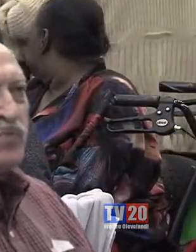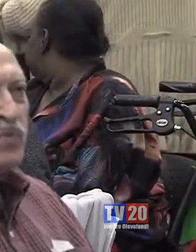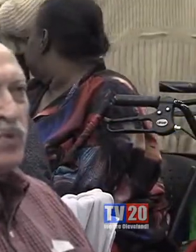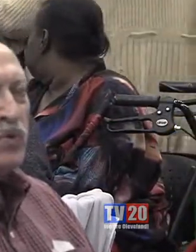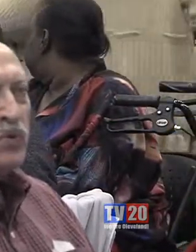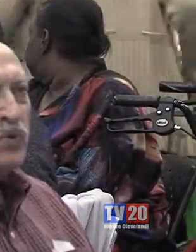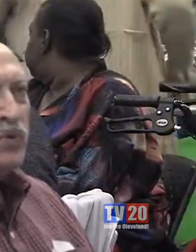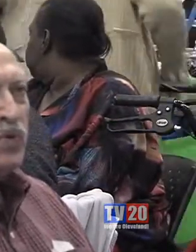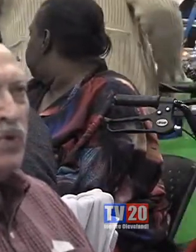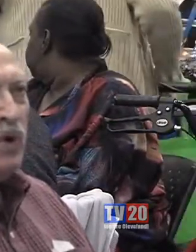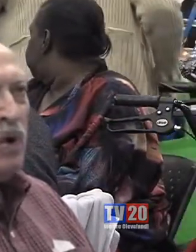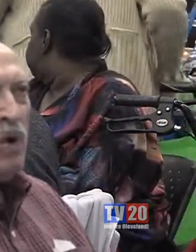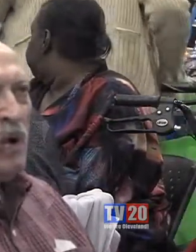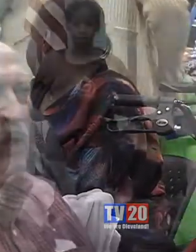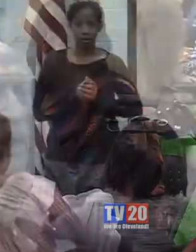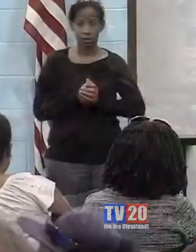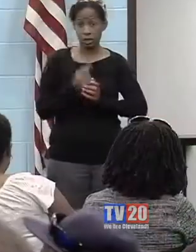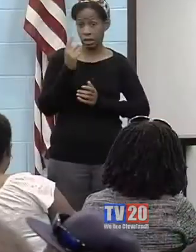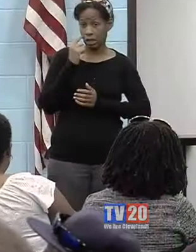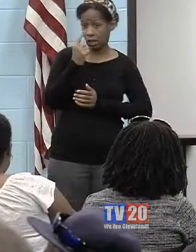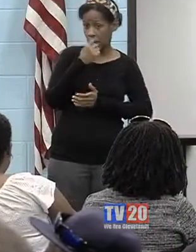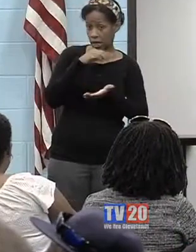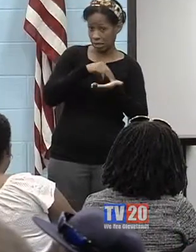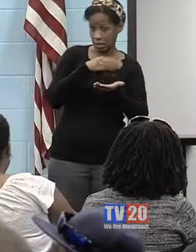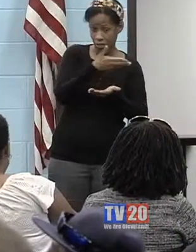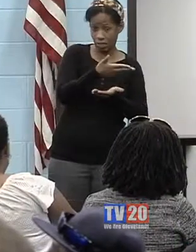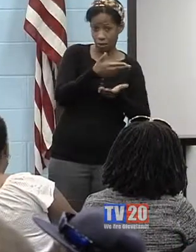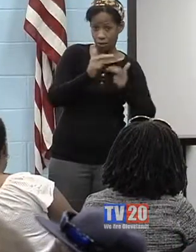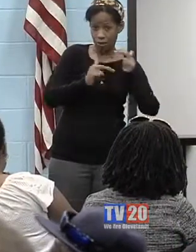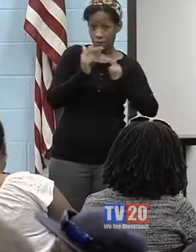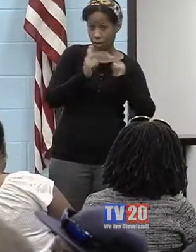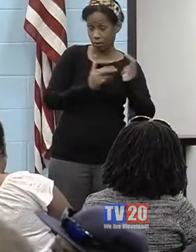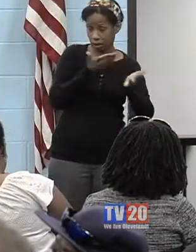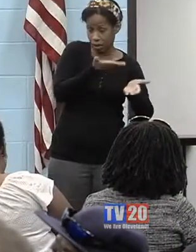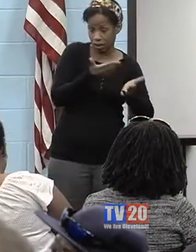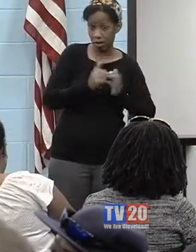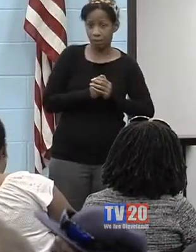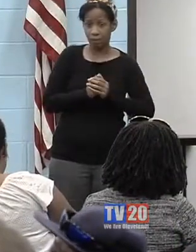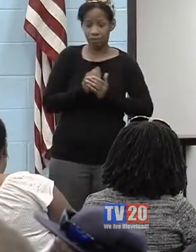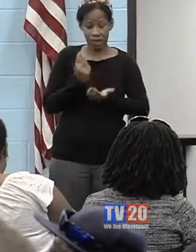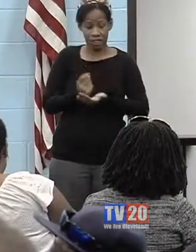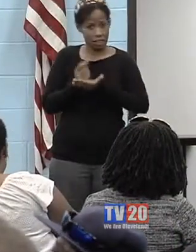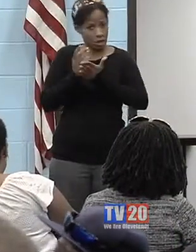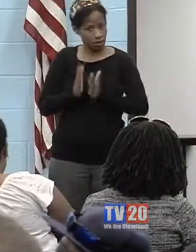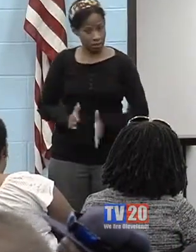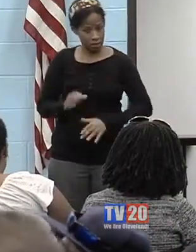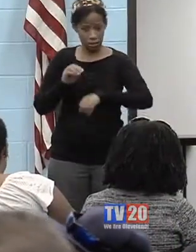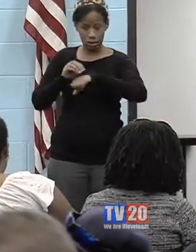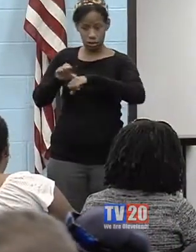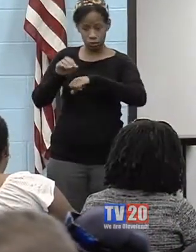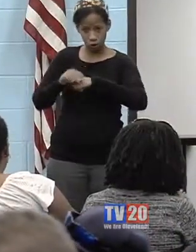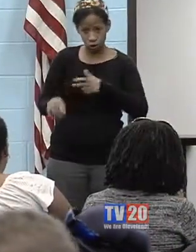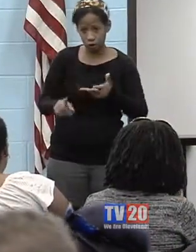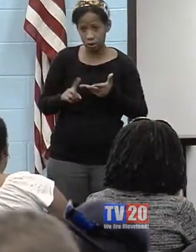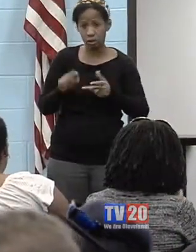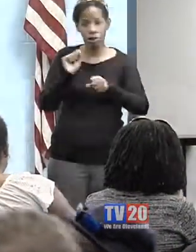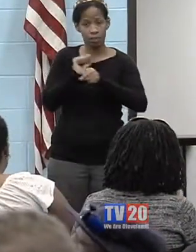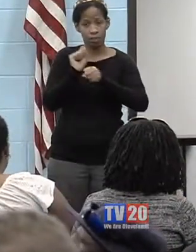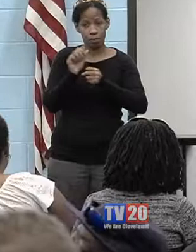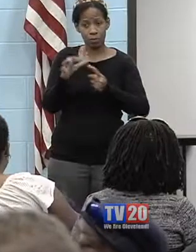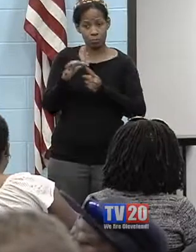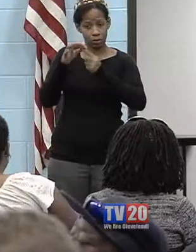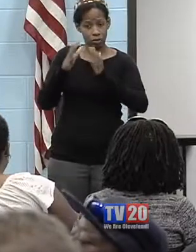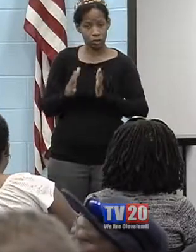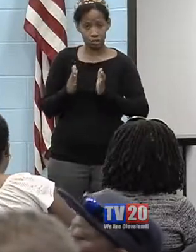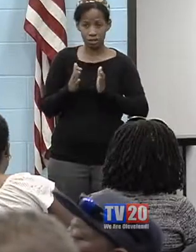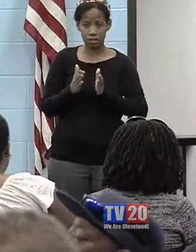of optometrists, or basically eye doctors, that are professionals in low vision. We have therapists, we have counselors, we have employment specialists,